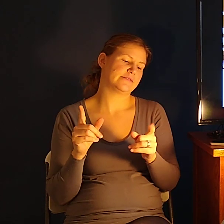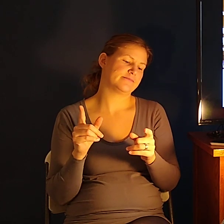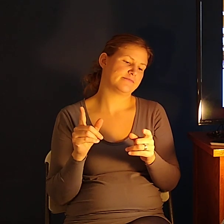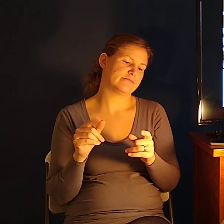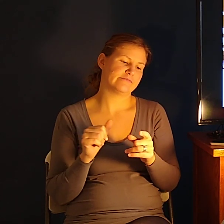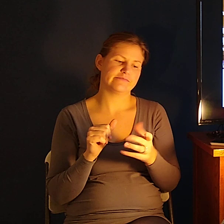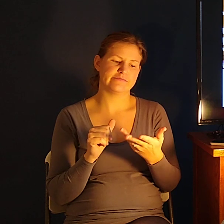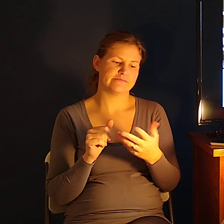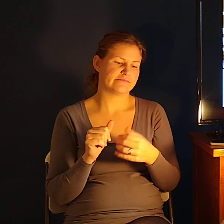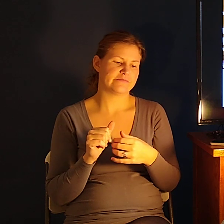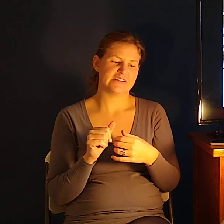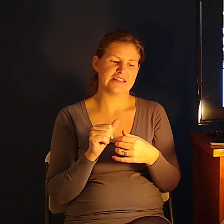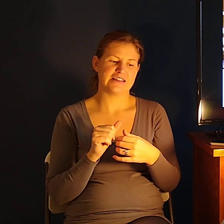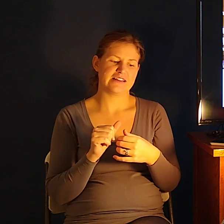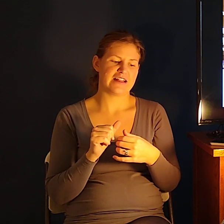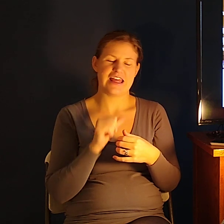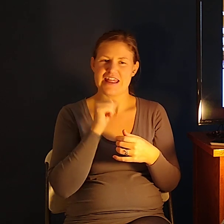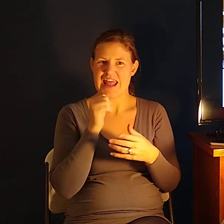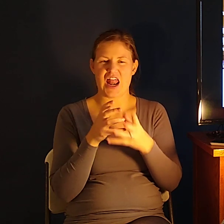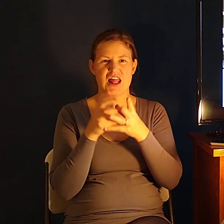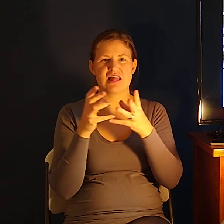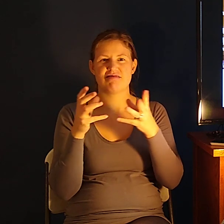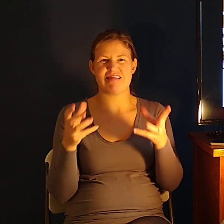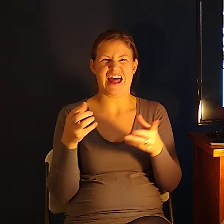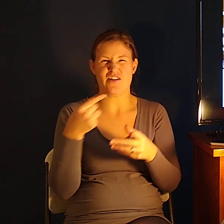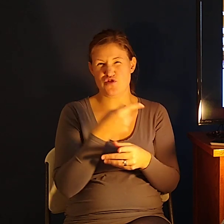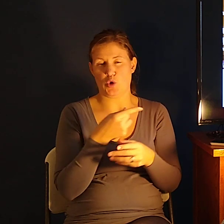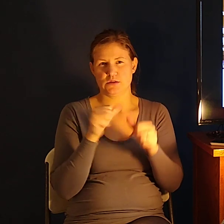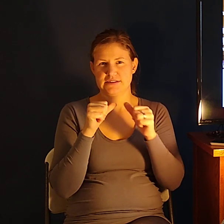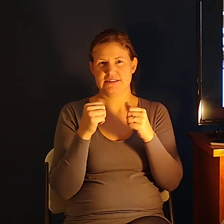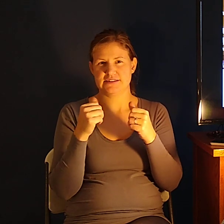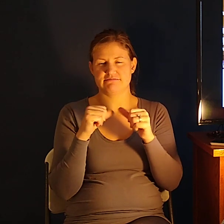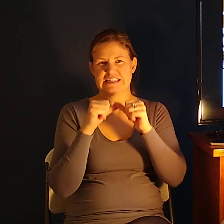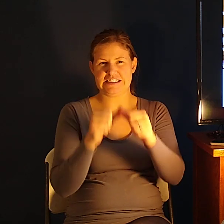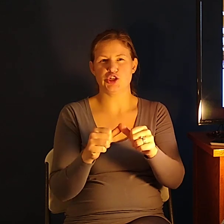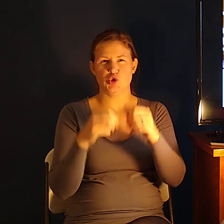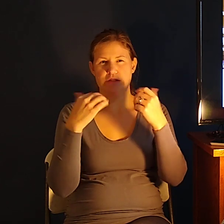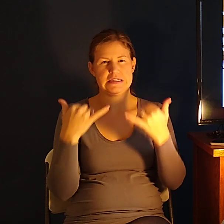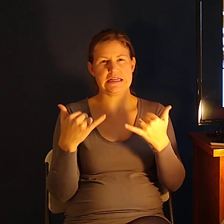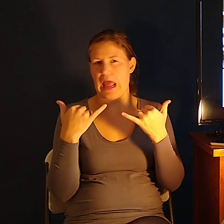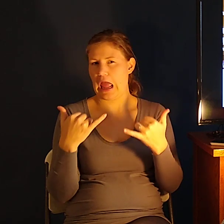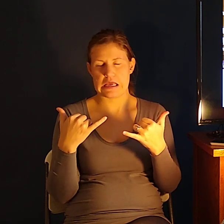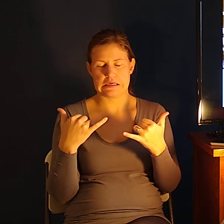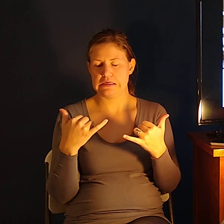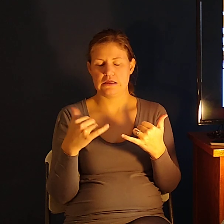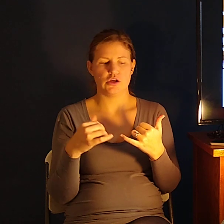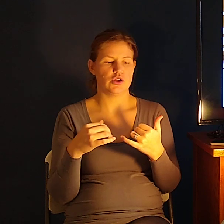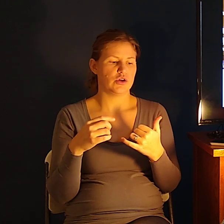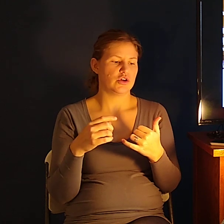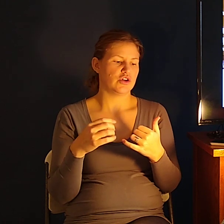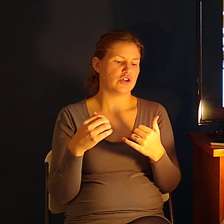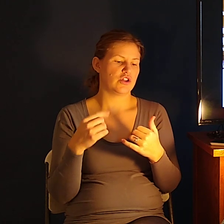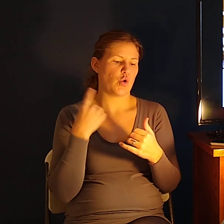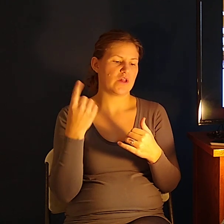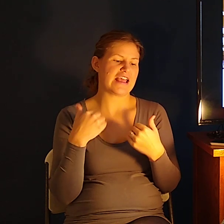very many of those exist in the office space to this day. You'll notice they only have 3 legs,